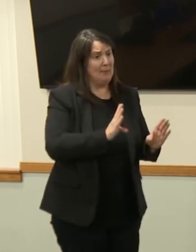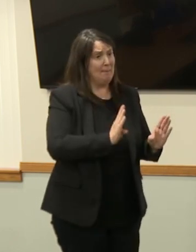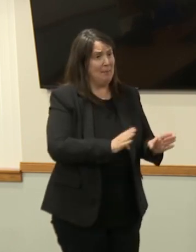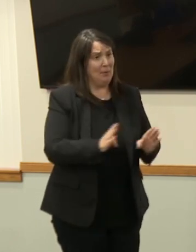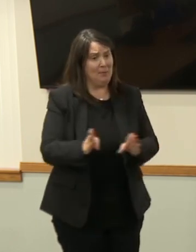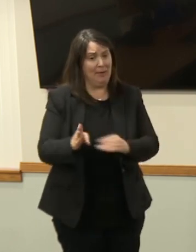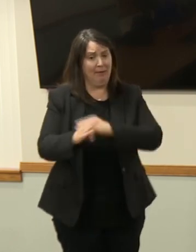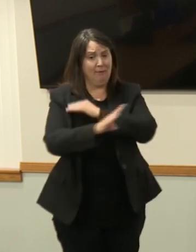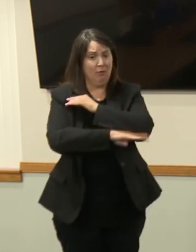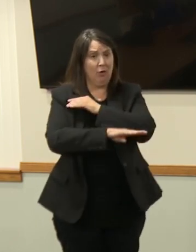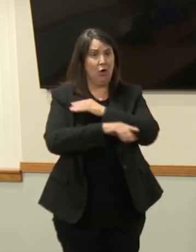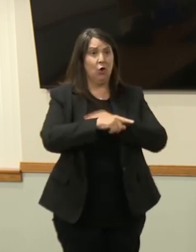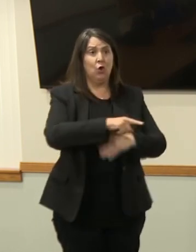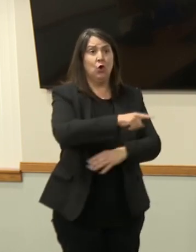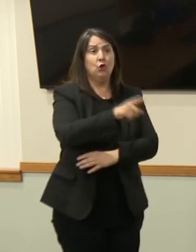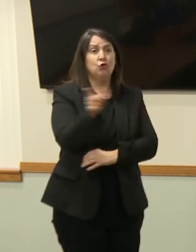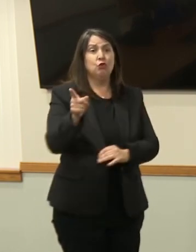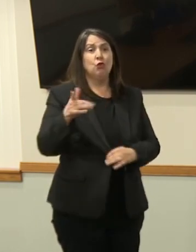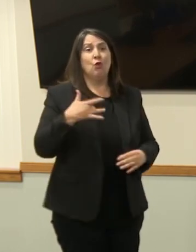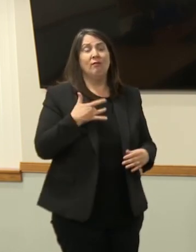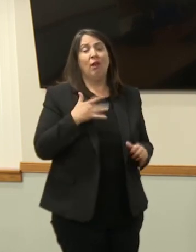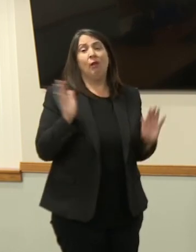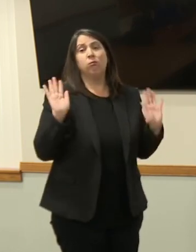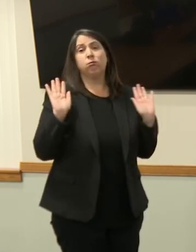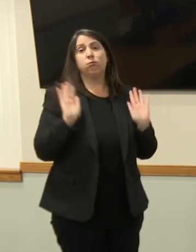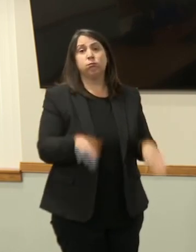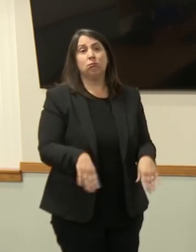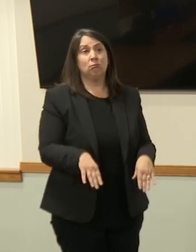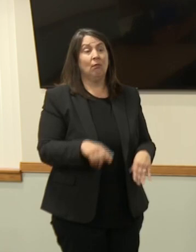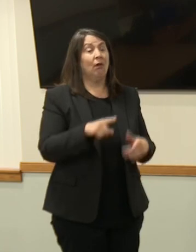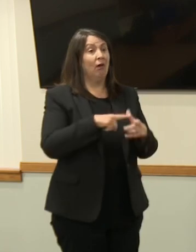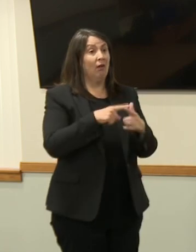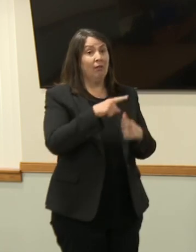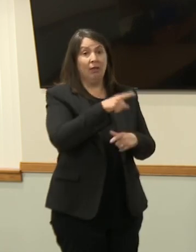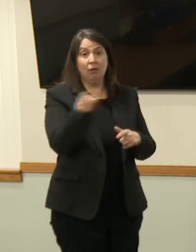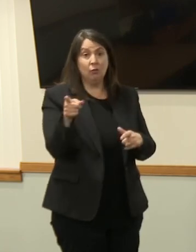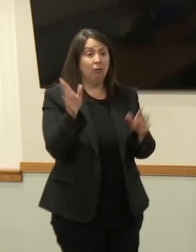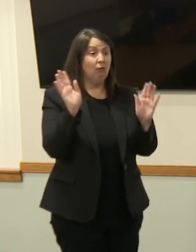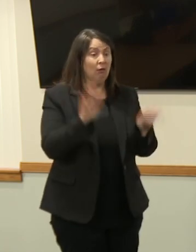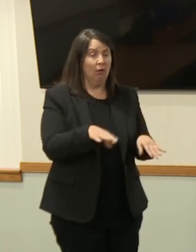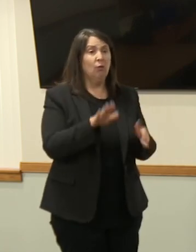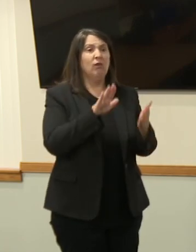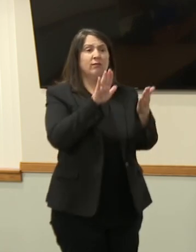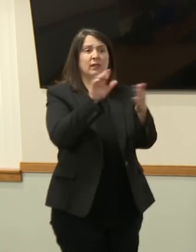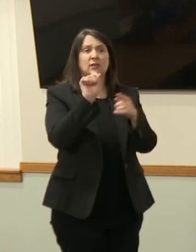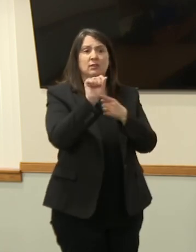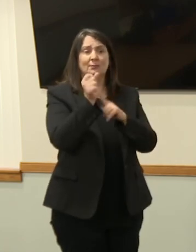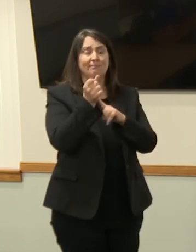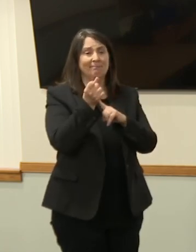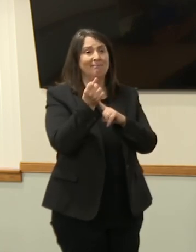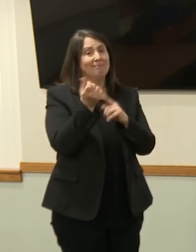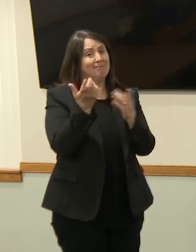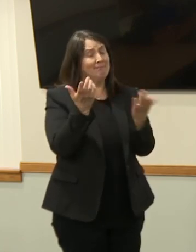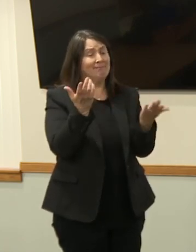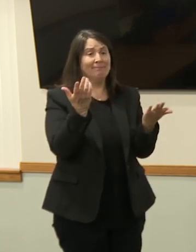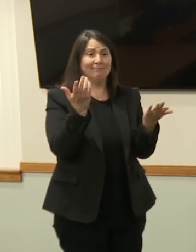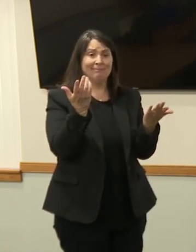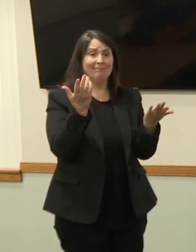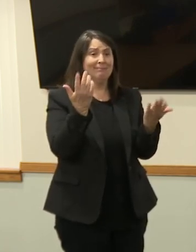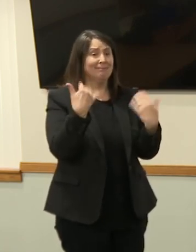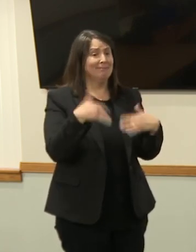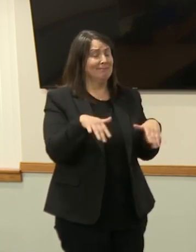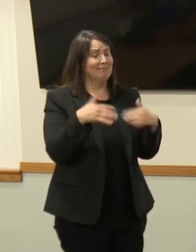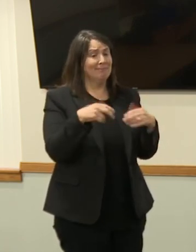if we don't do our due diligence, if we become complacent, we're going to be in a situation where we're going to have to face